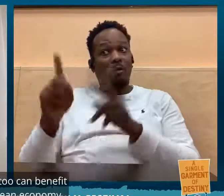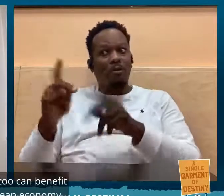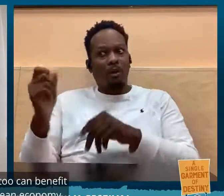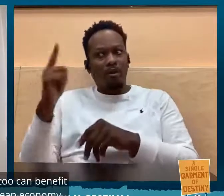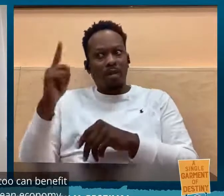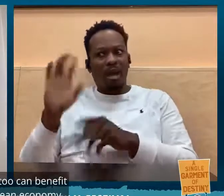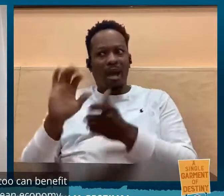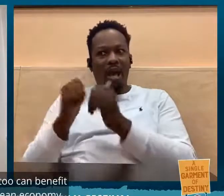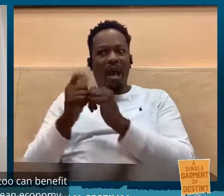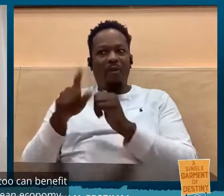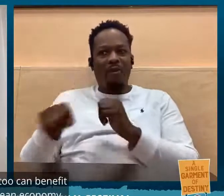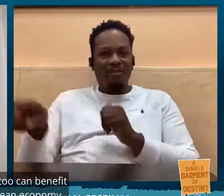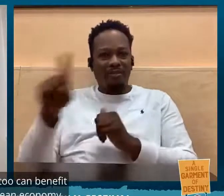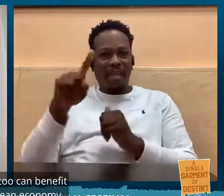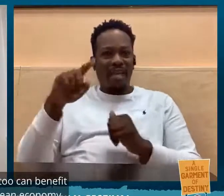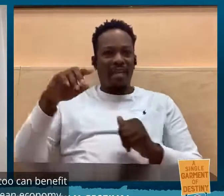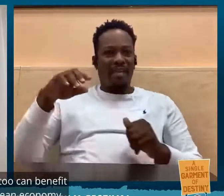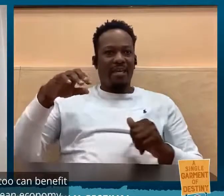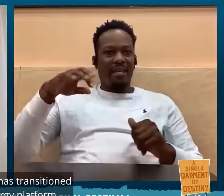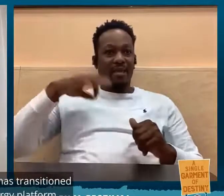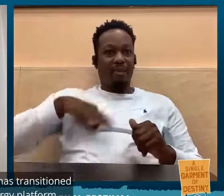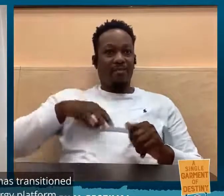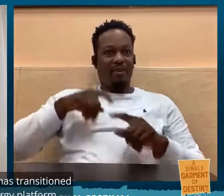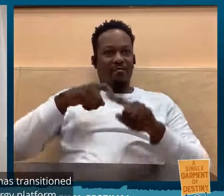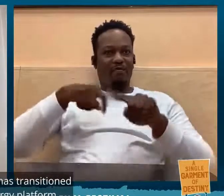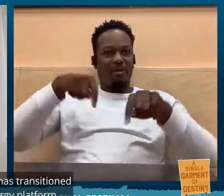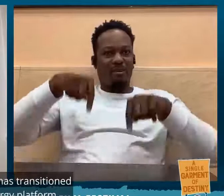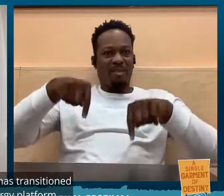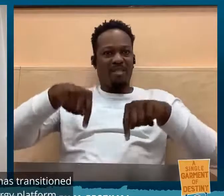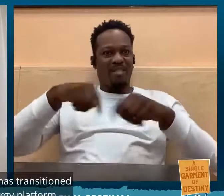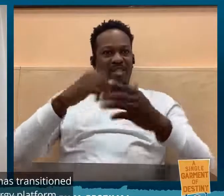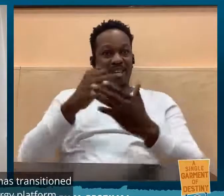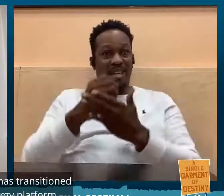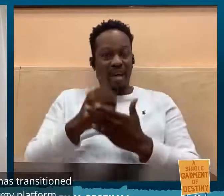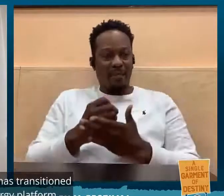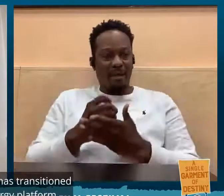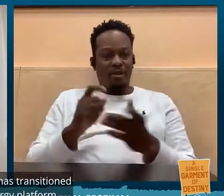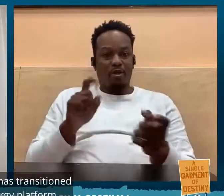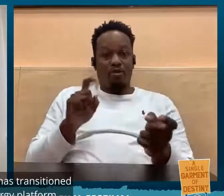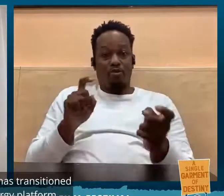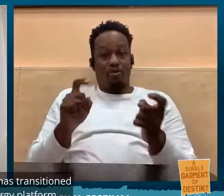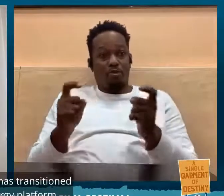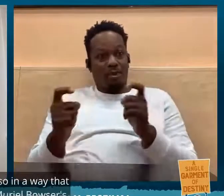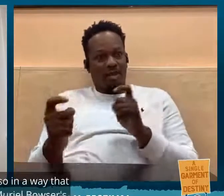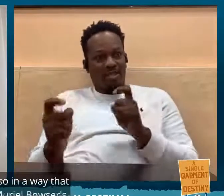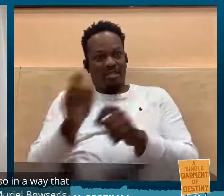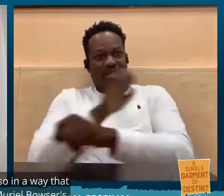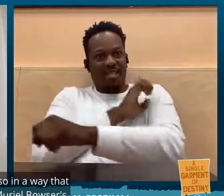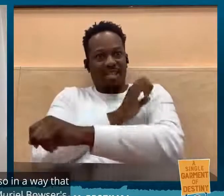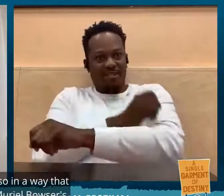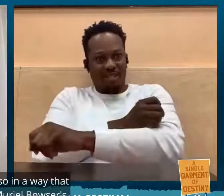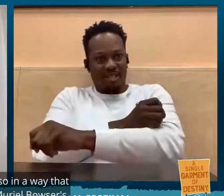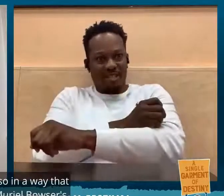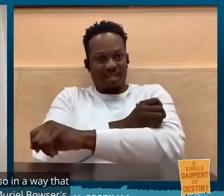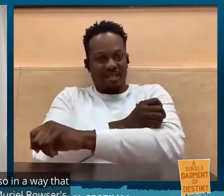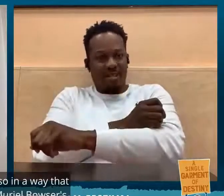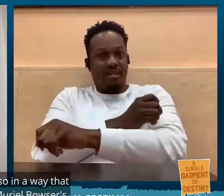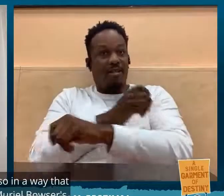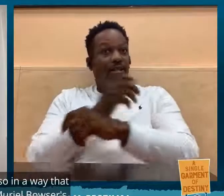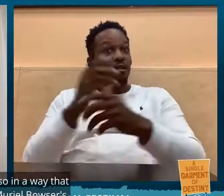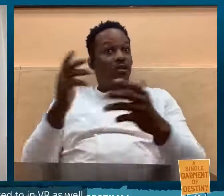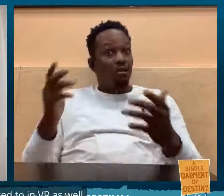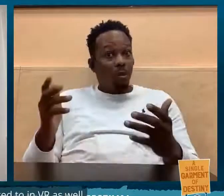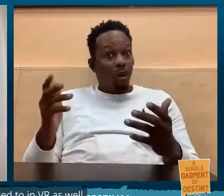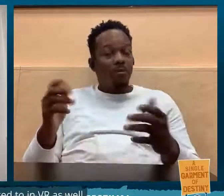can benefit from a clean economy that really has transitioned our energy platform and done so in a way that Mayor